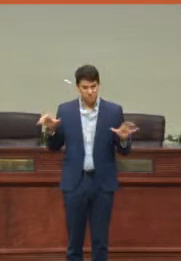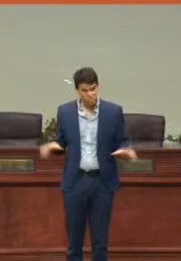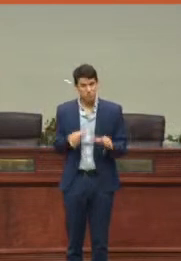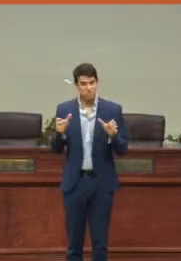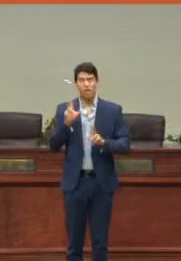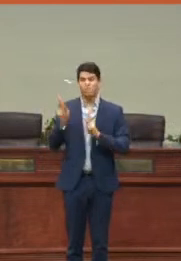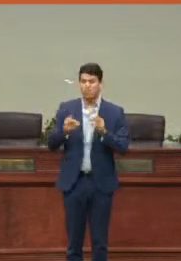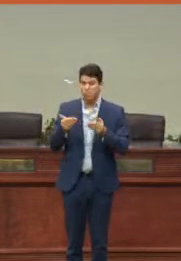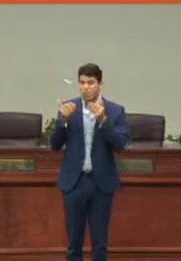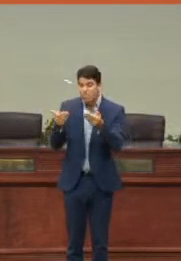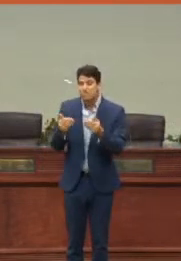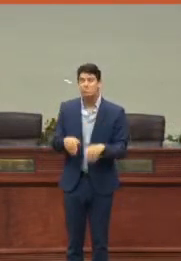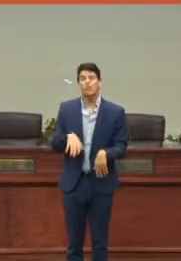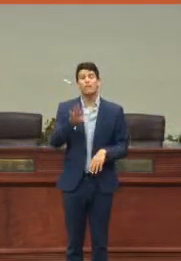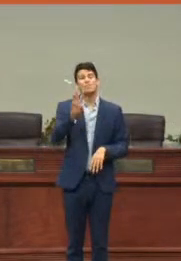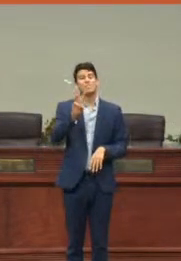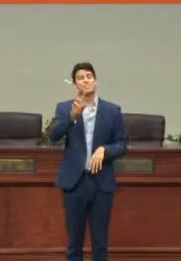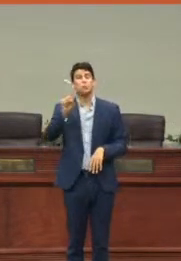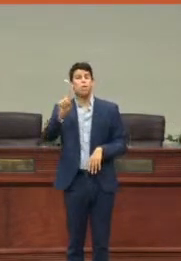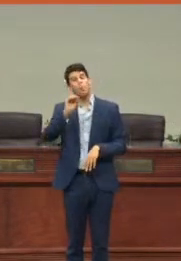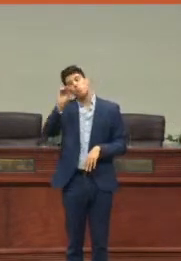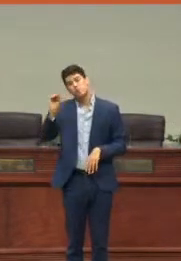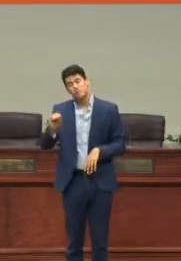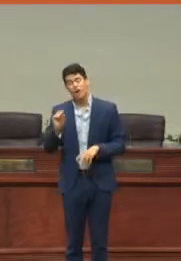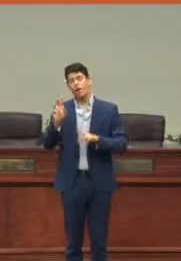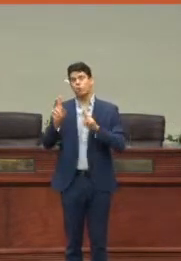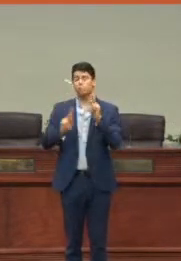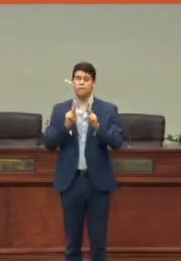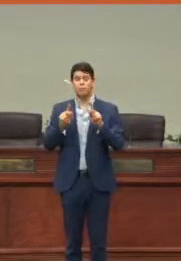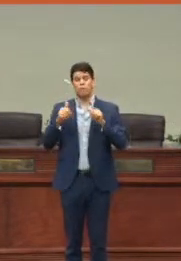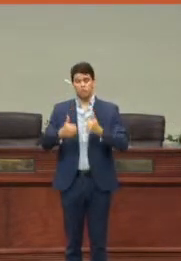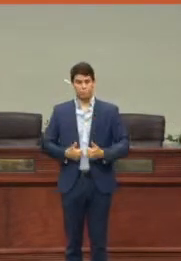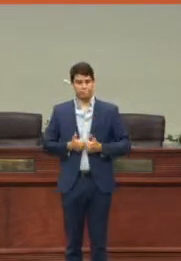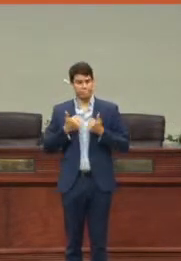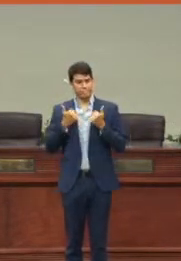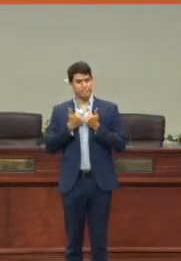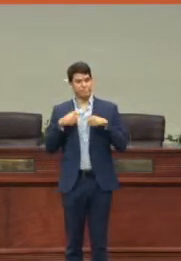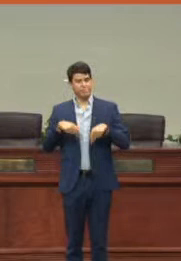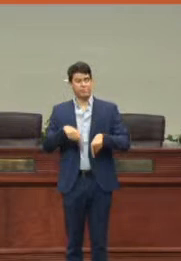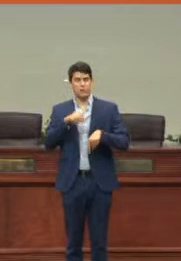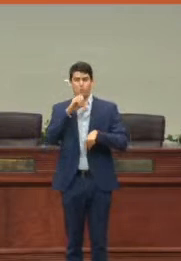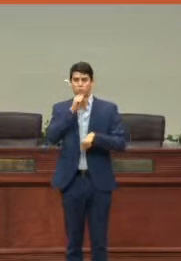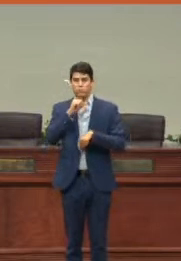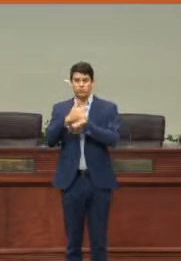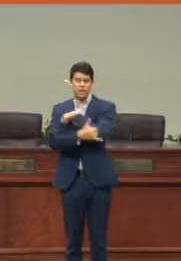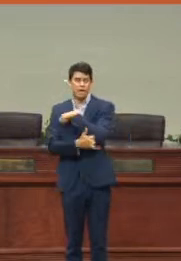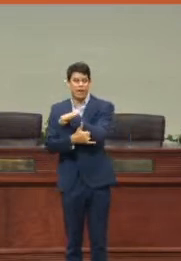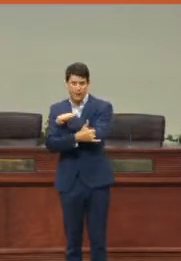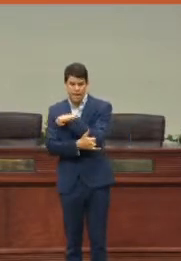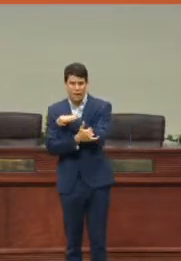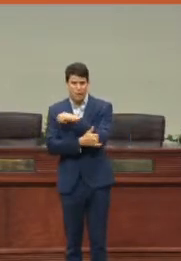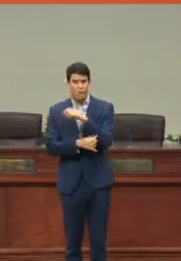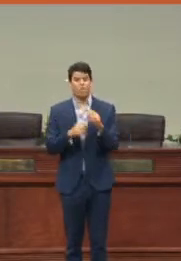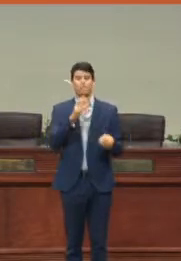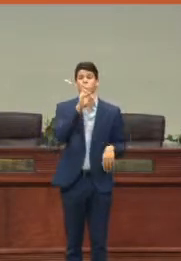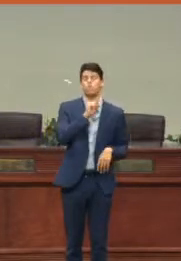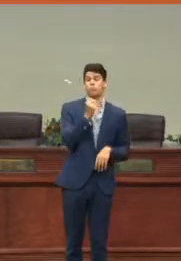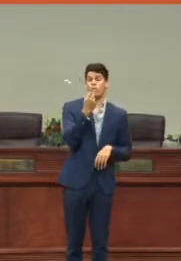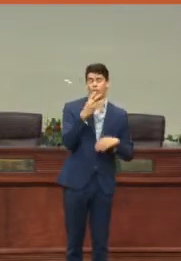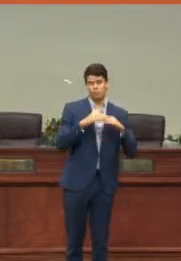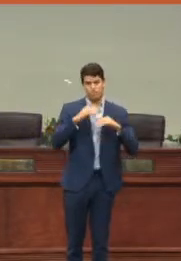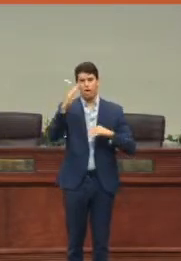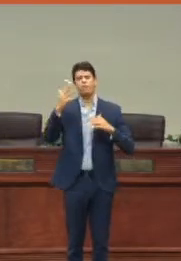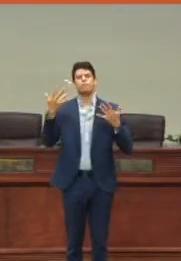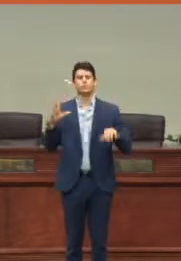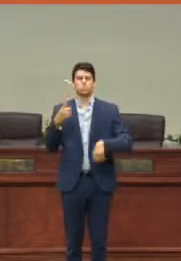61.59% of Orange County residents ages 12 and above have had at least 1 shot of the vaccine. Since the start of the pandemic, there have